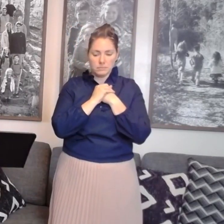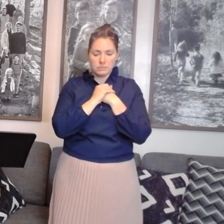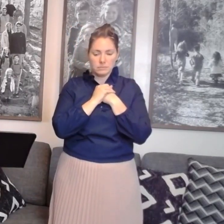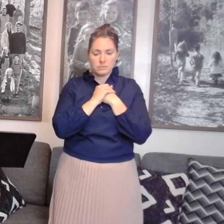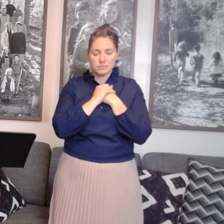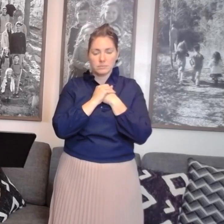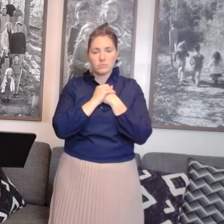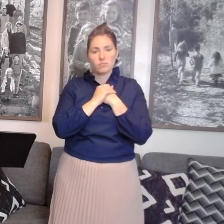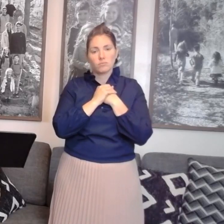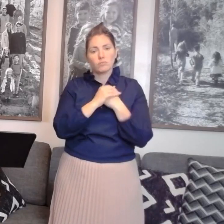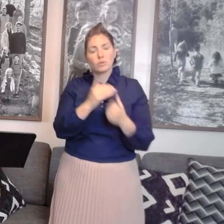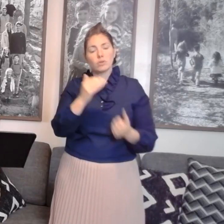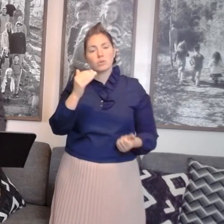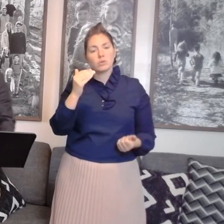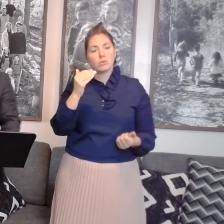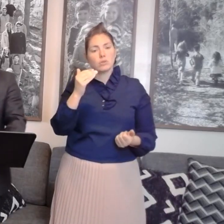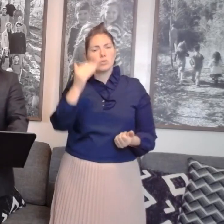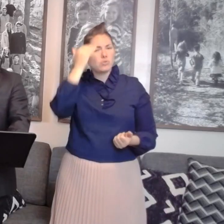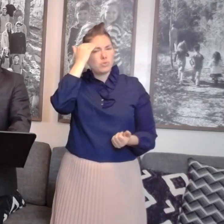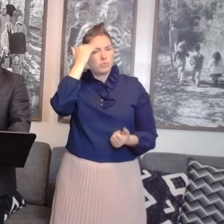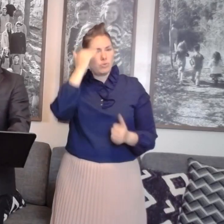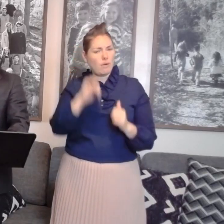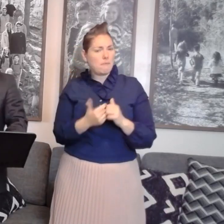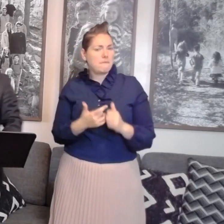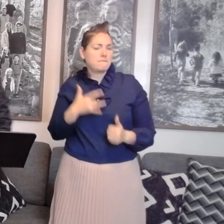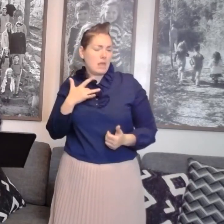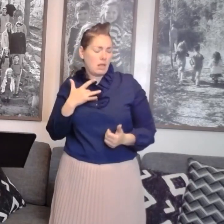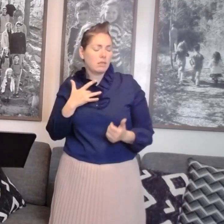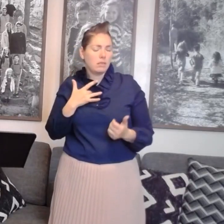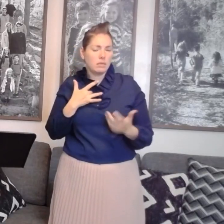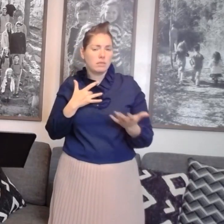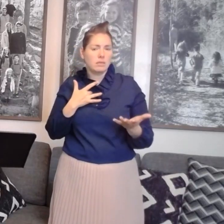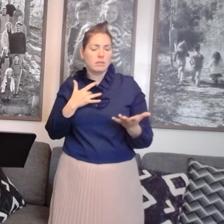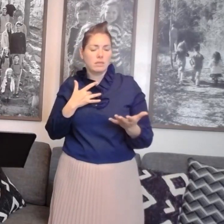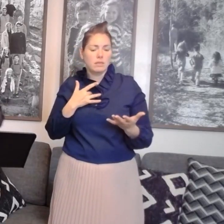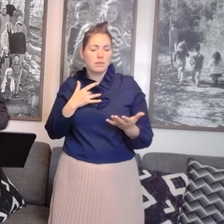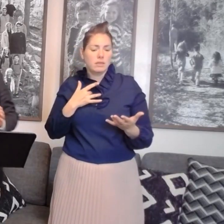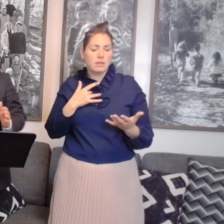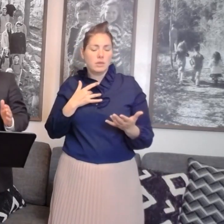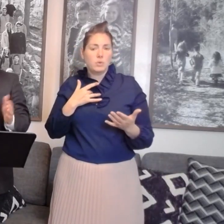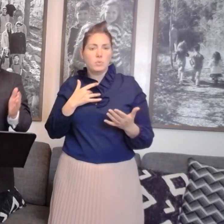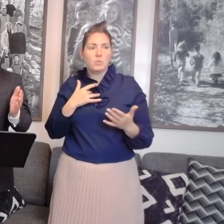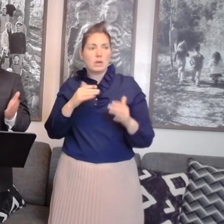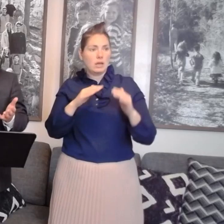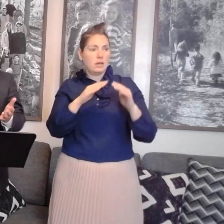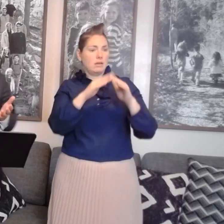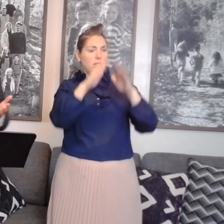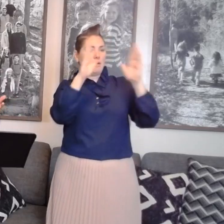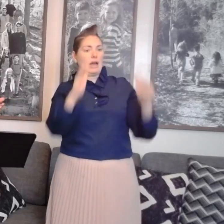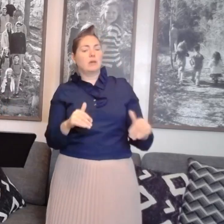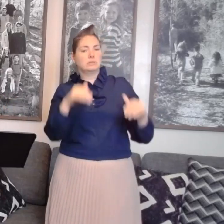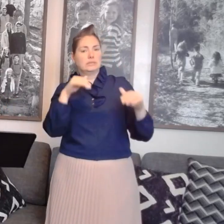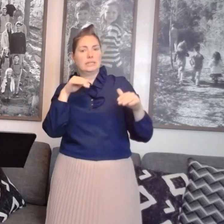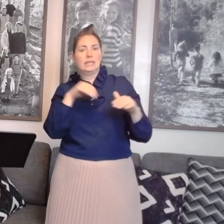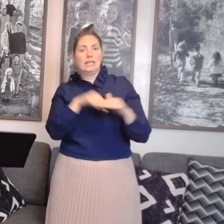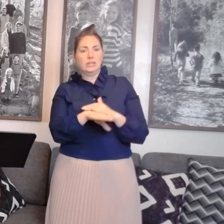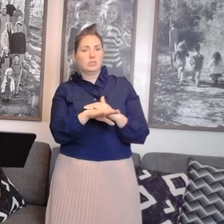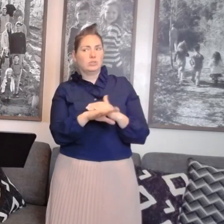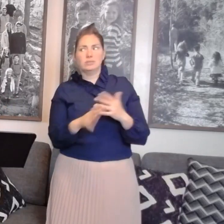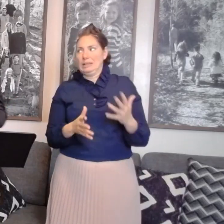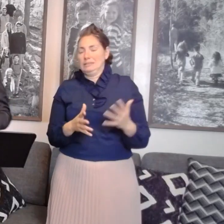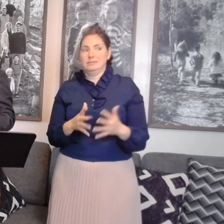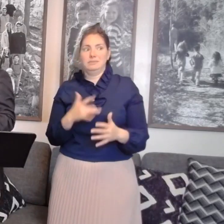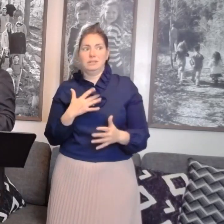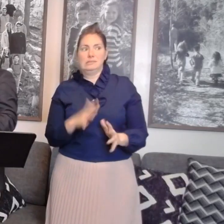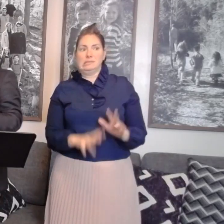You know how you feel. We all know how we feel when we enter into a home and you don't feel